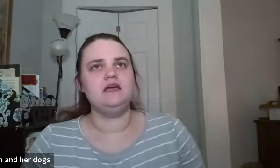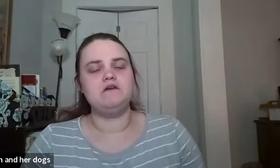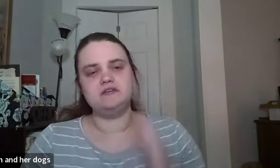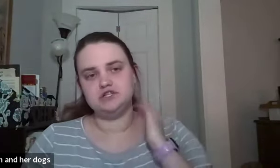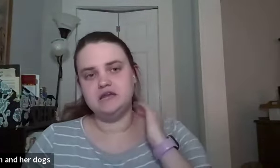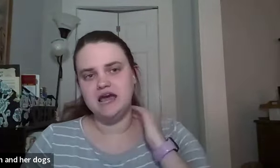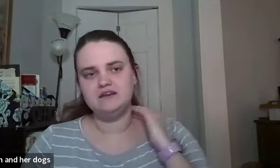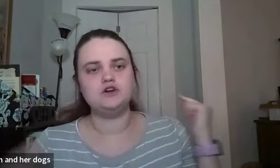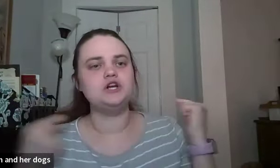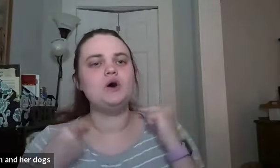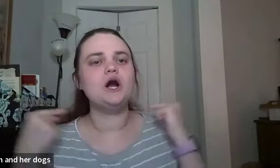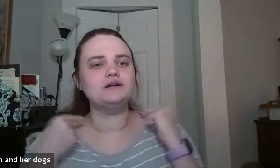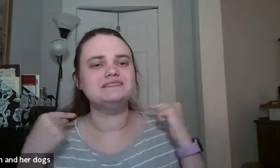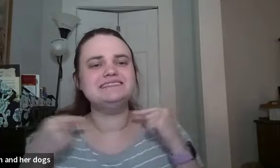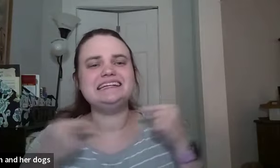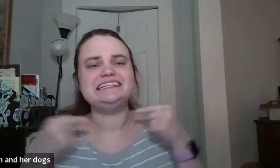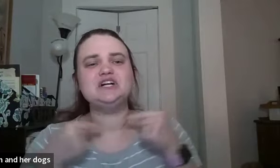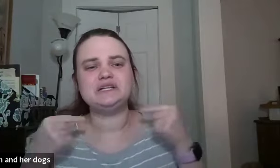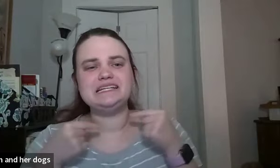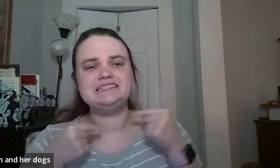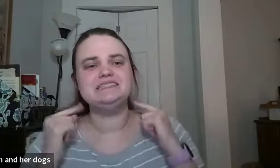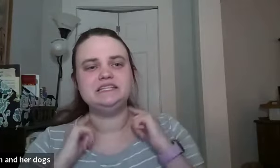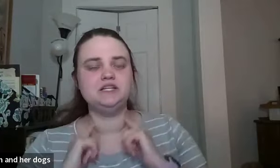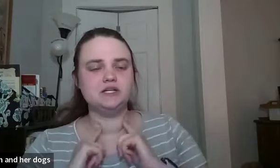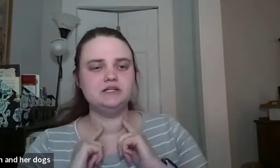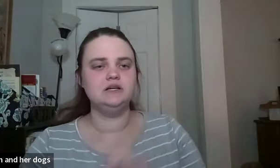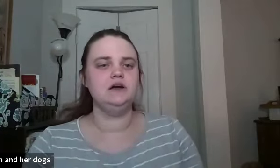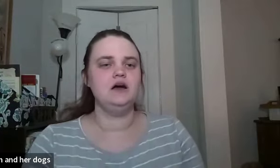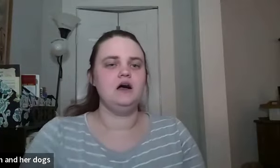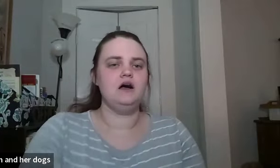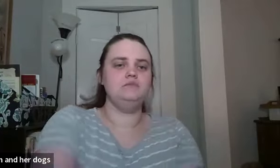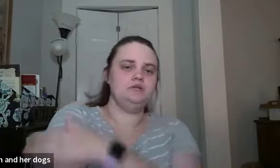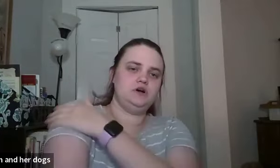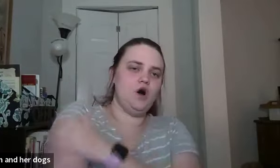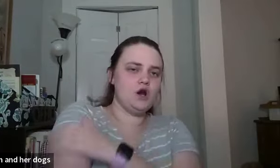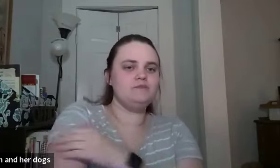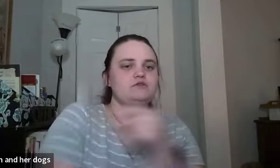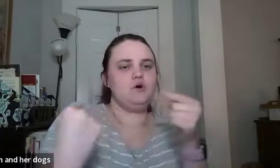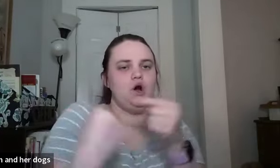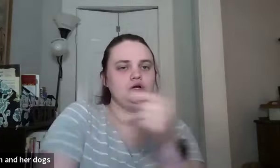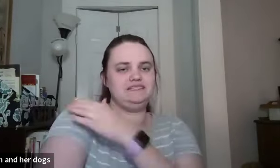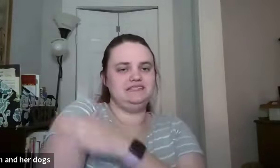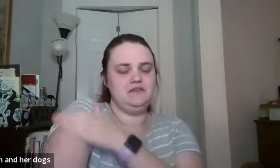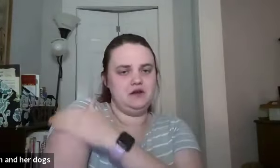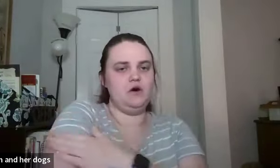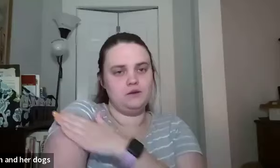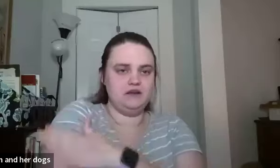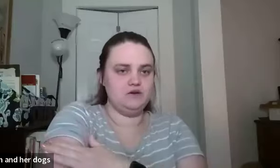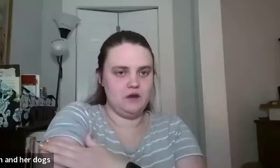If it's your neck, they're going to go hurt, like it's hurting here. Arm, they'll go hurt, and then arm, like kind of rub